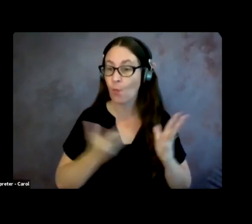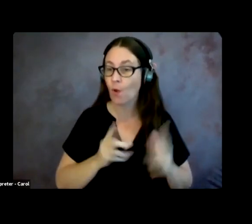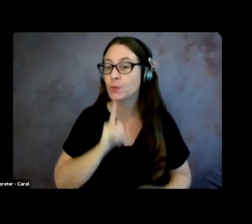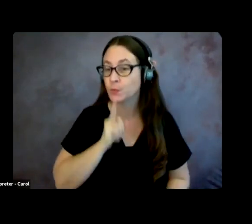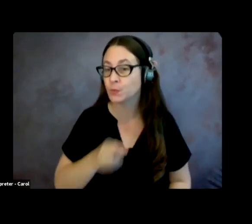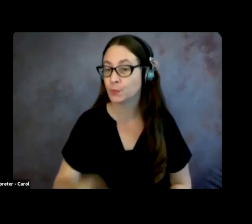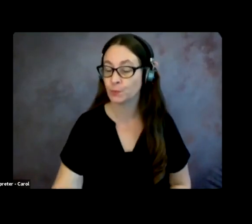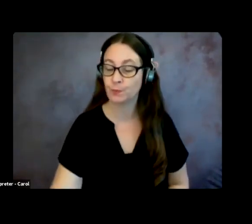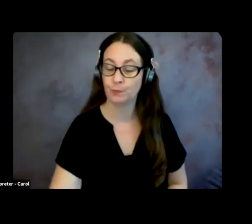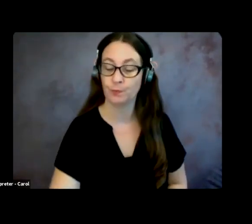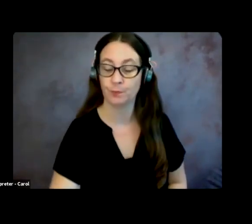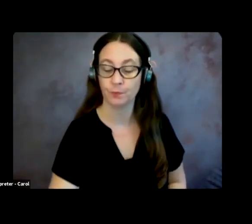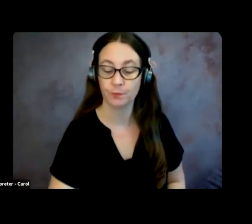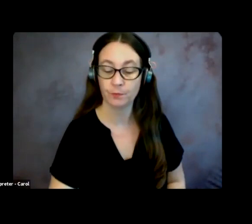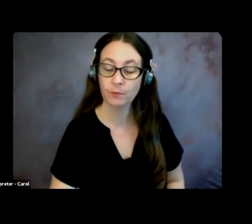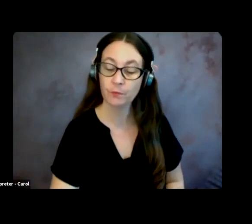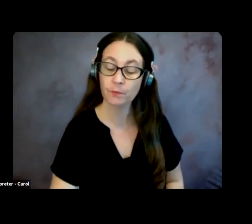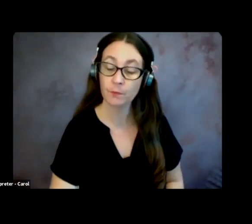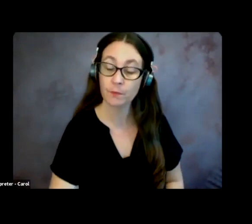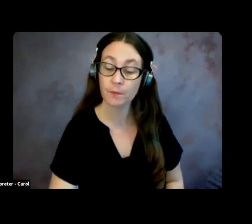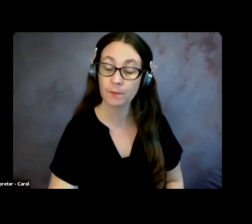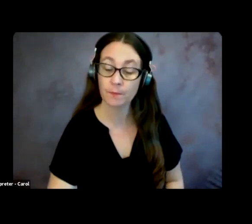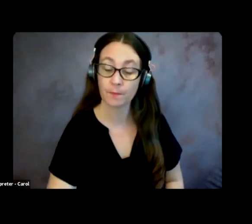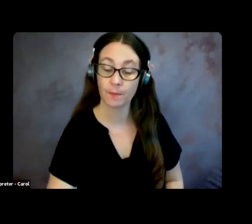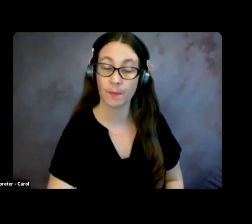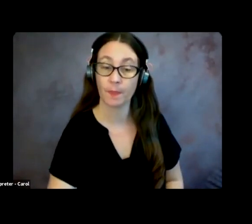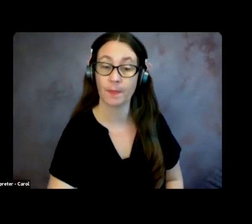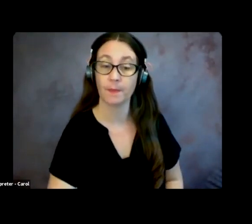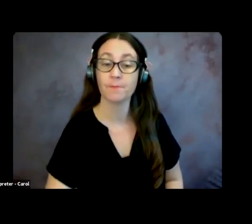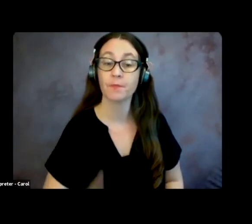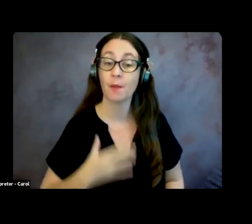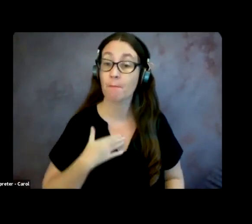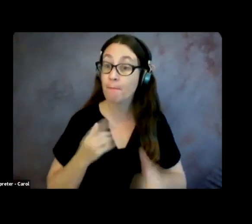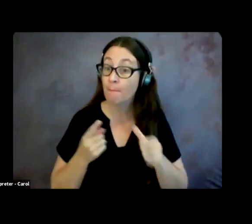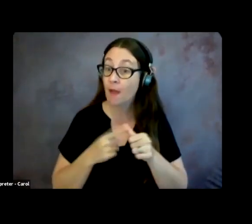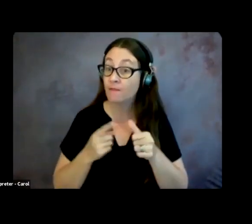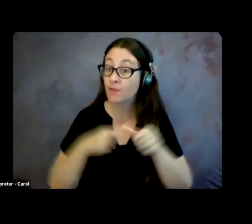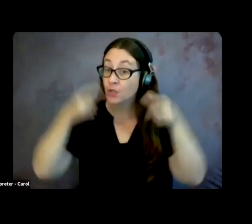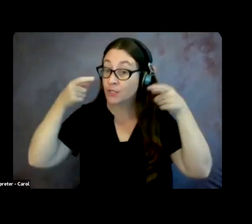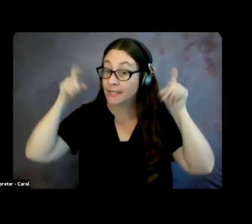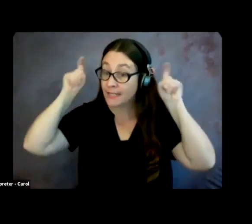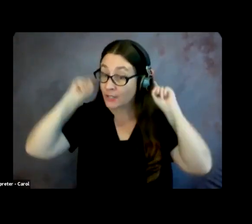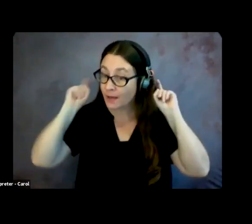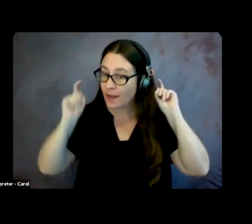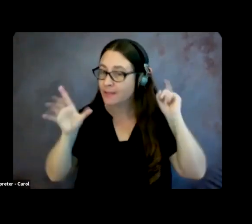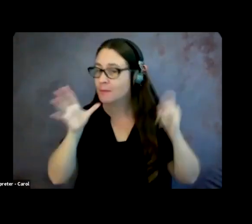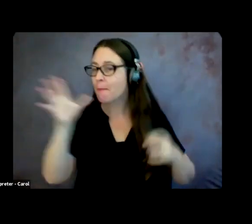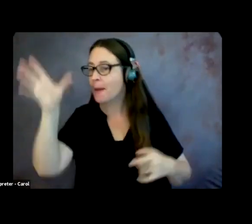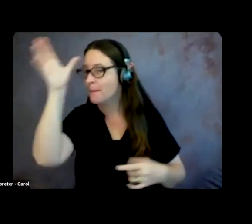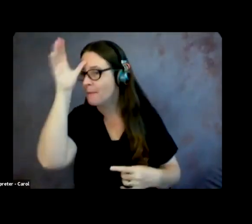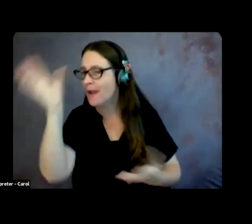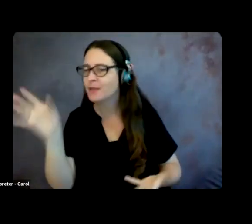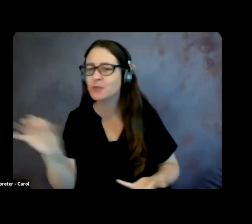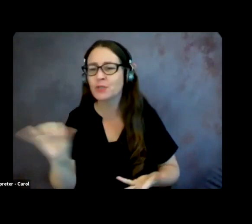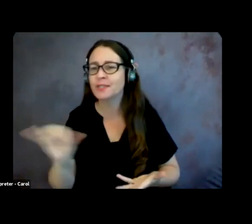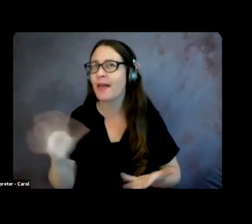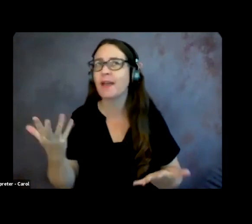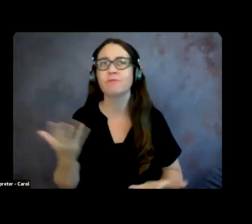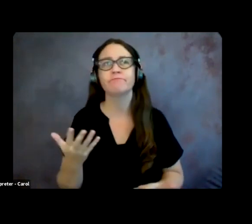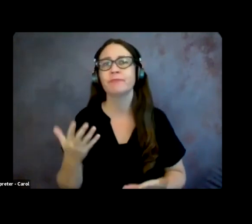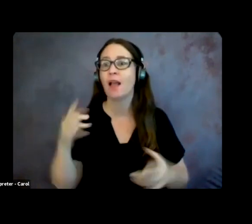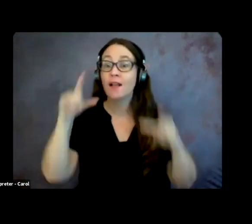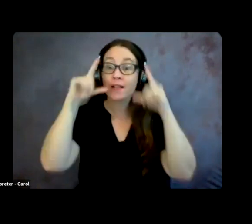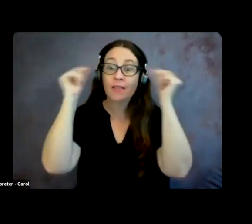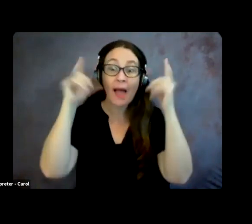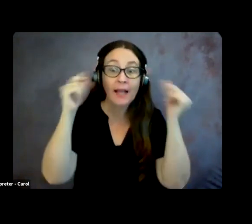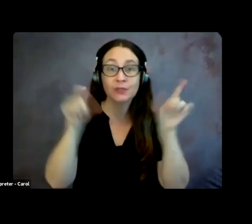When I was fit with my first pair of hearing aids, my parents treated them like glasses, shoes, or a jacket on a cold day. You don't leave the